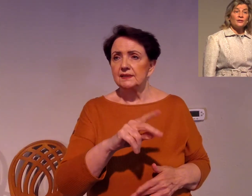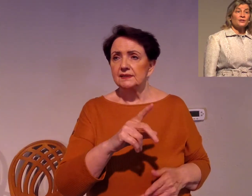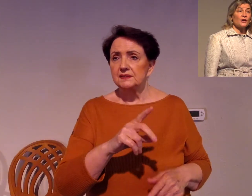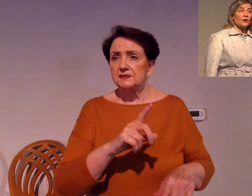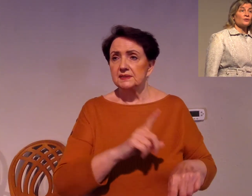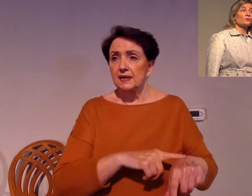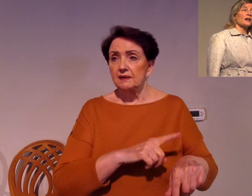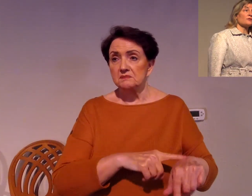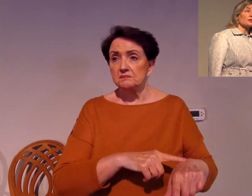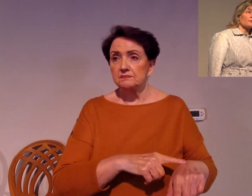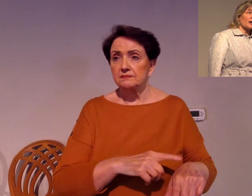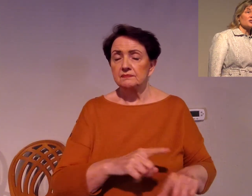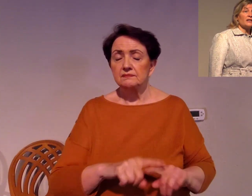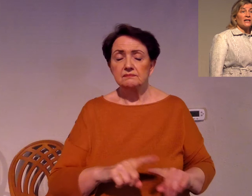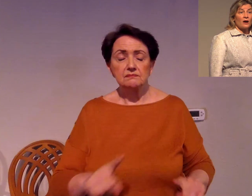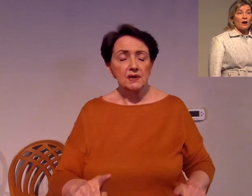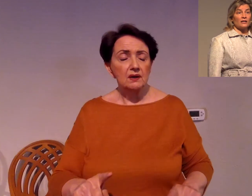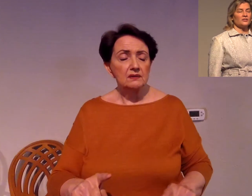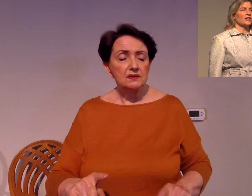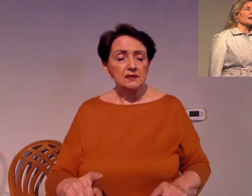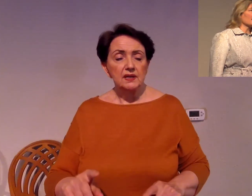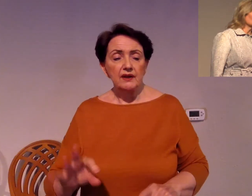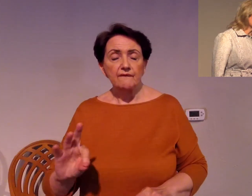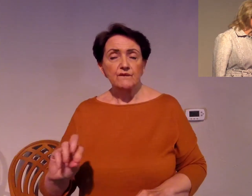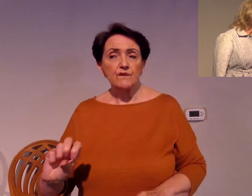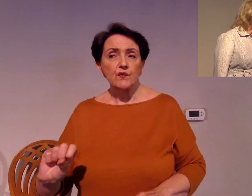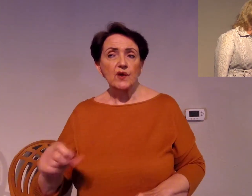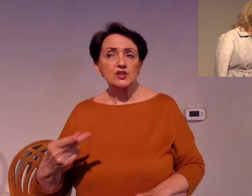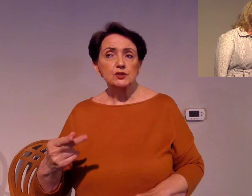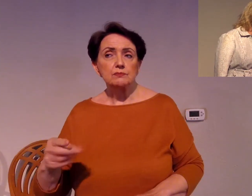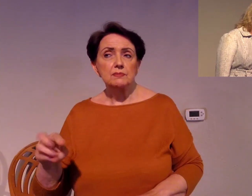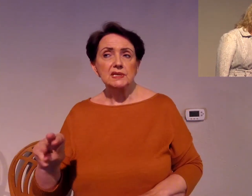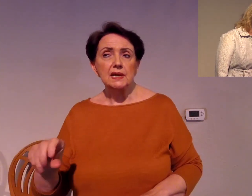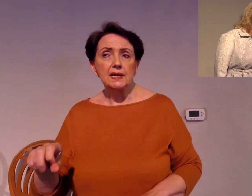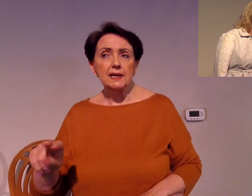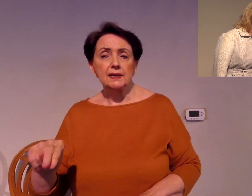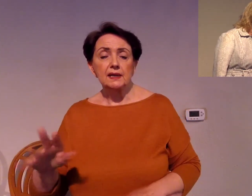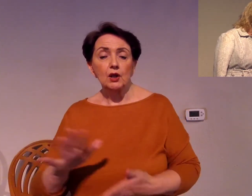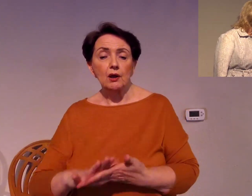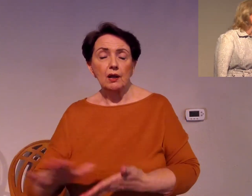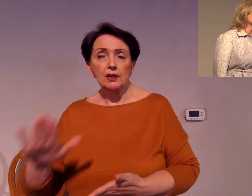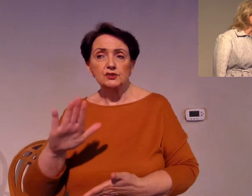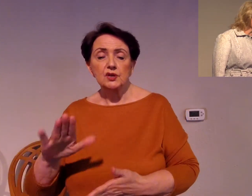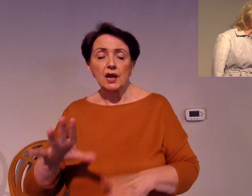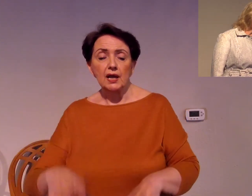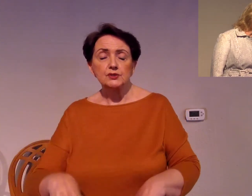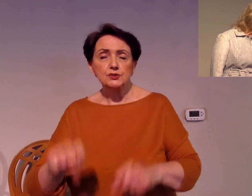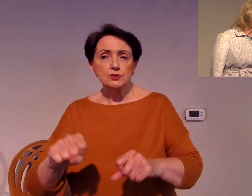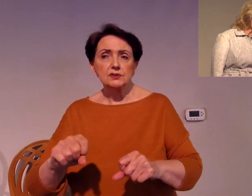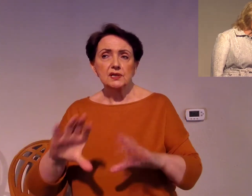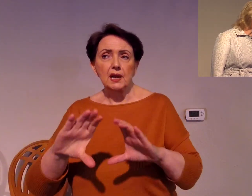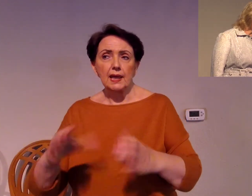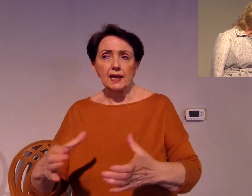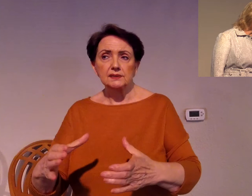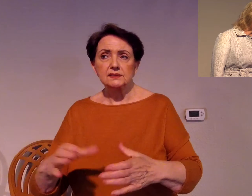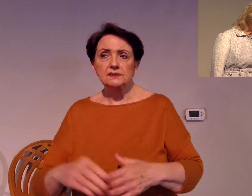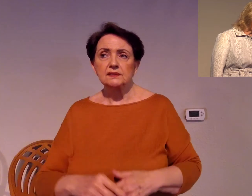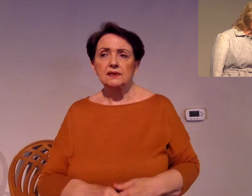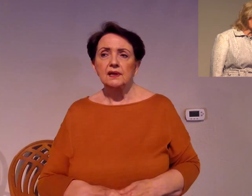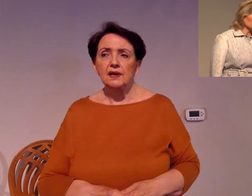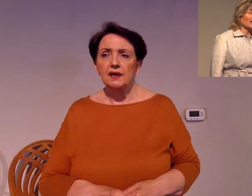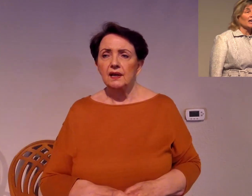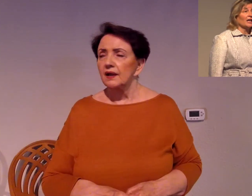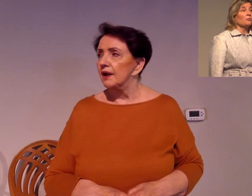But goodness knows, when I was a freshman in college and I took this course, I just want you to know, they did offer this course in Memphis